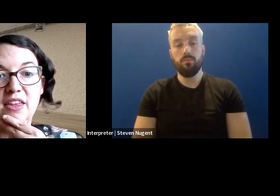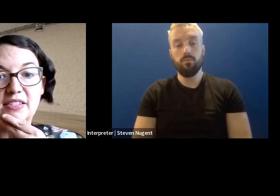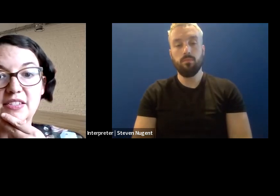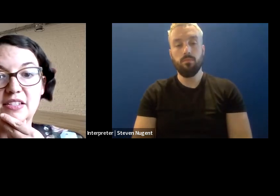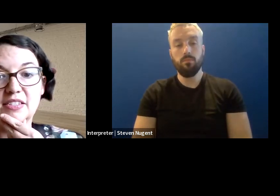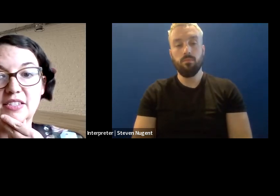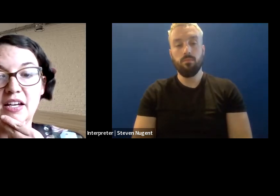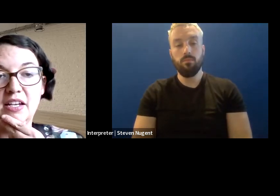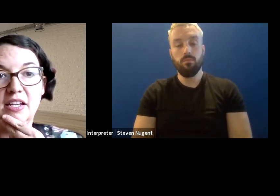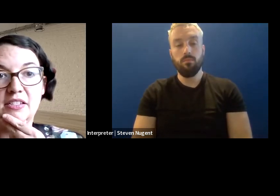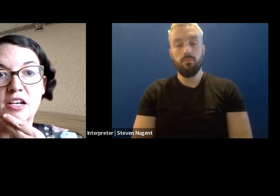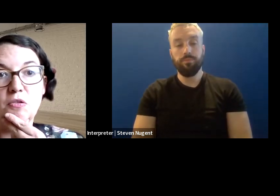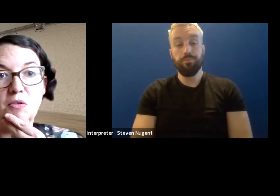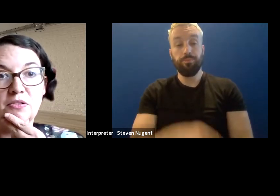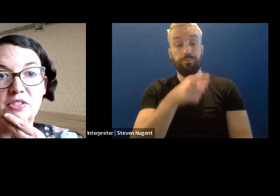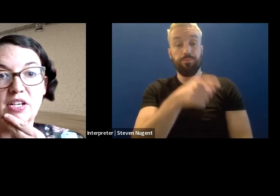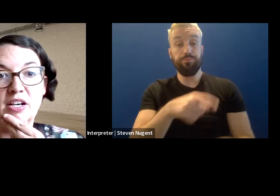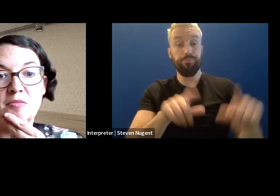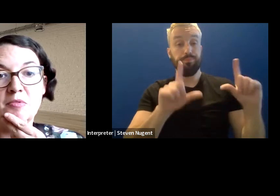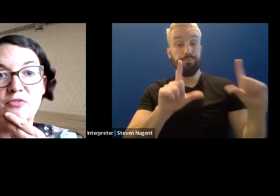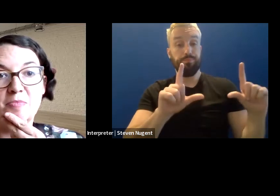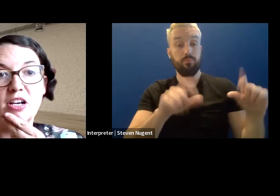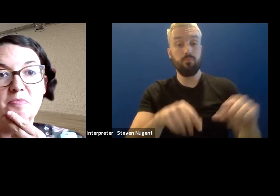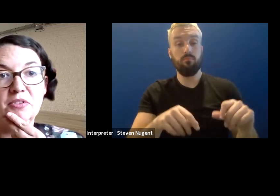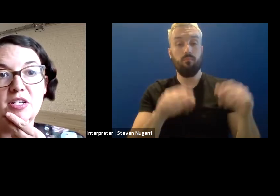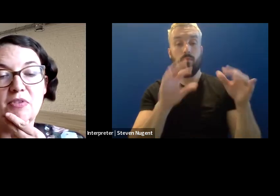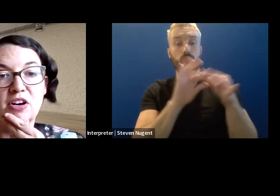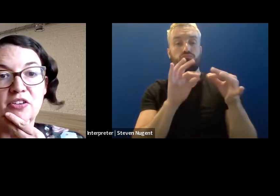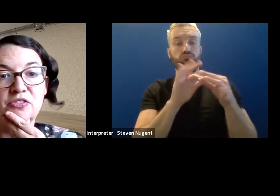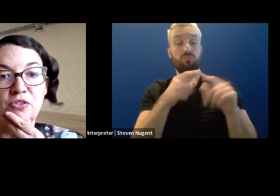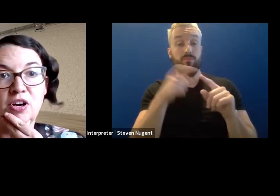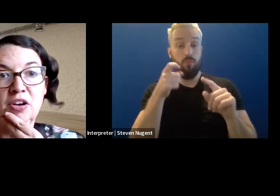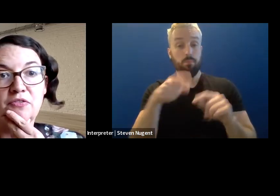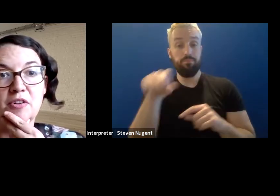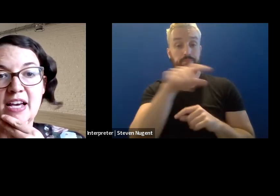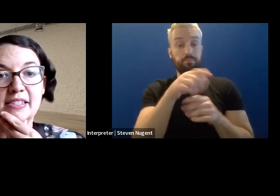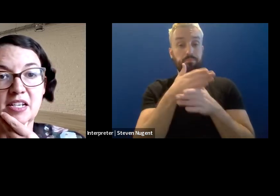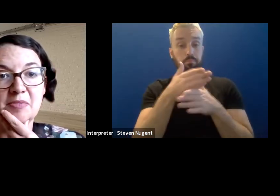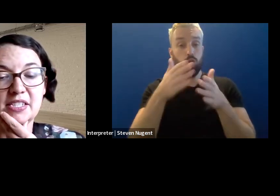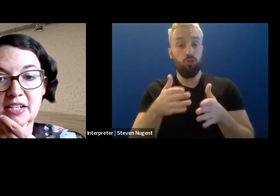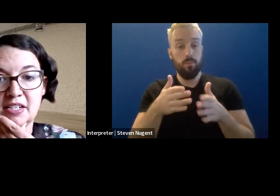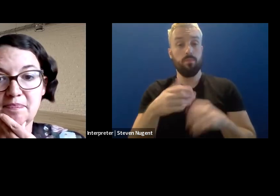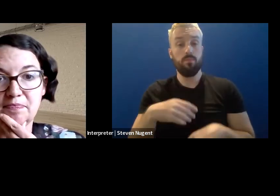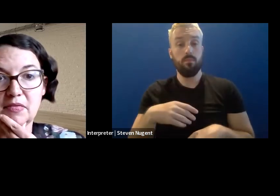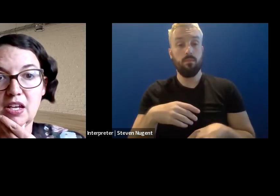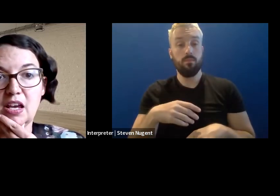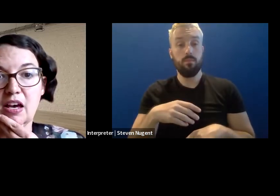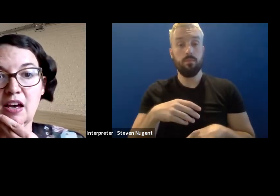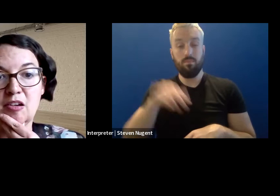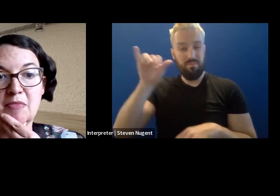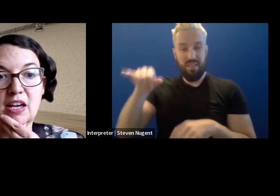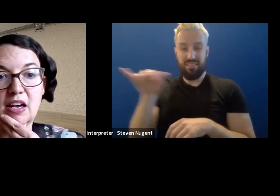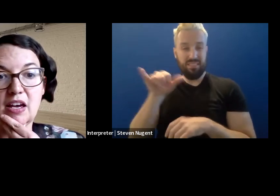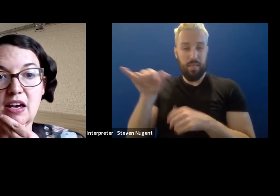So this slide is a quote from a community partner drawn from that same study.